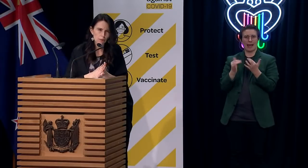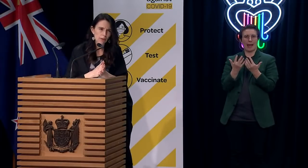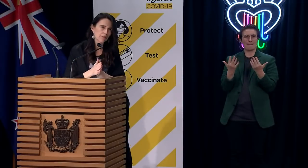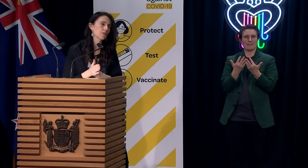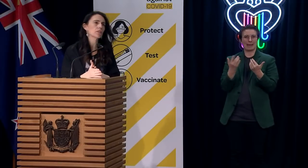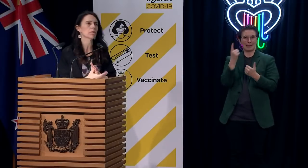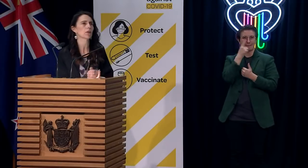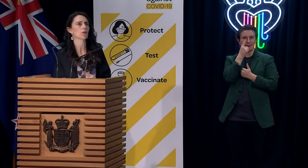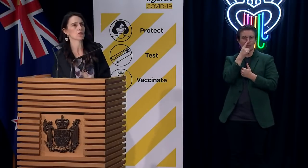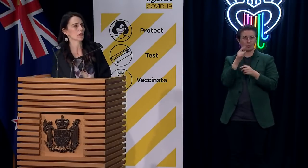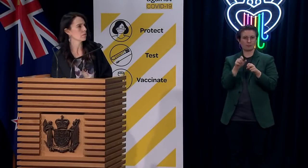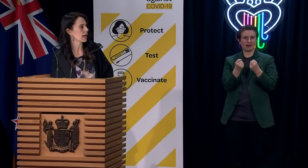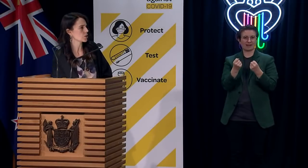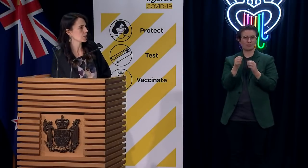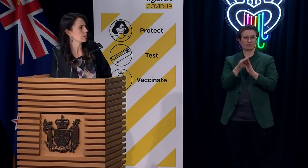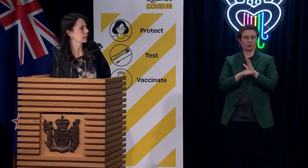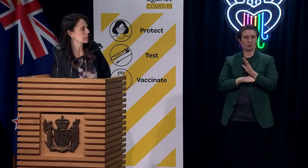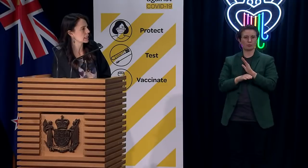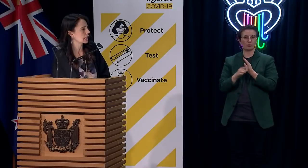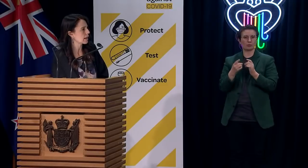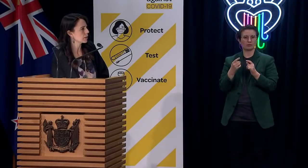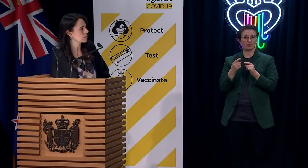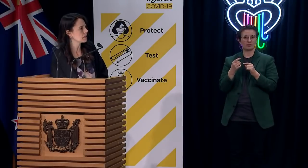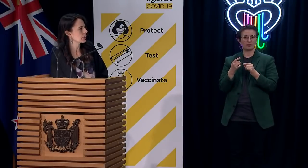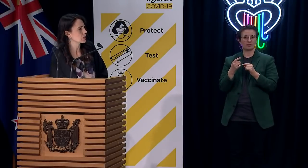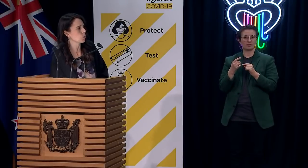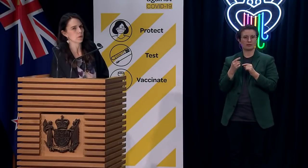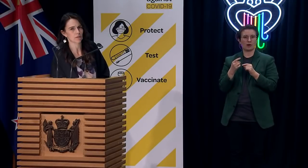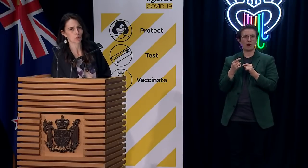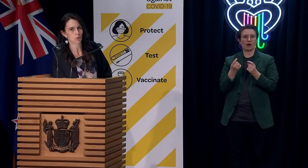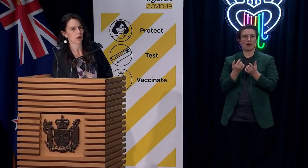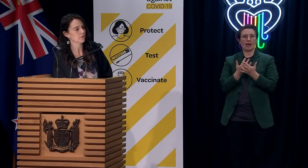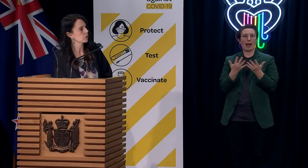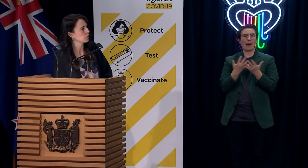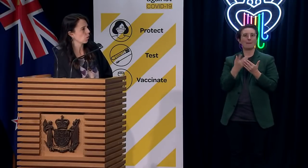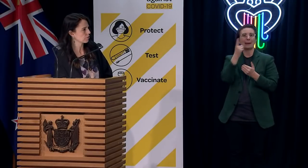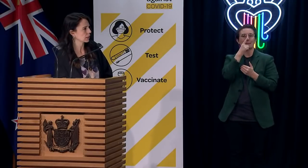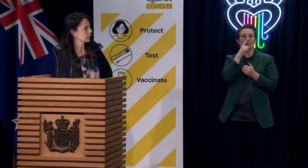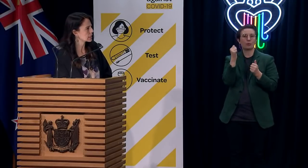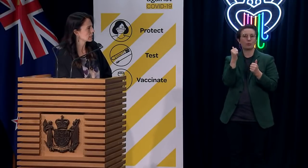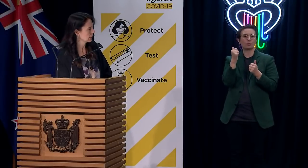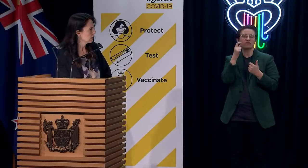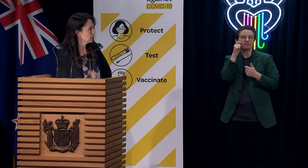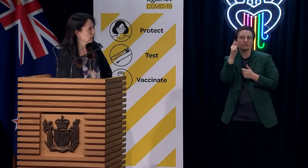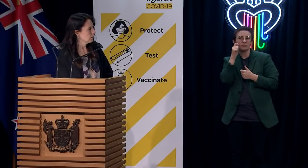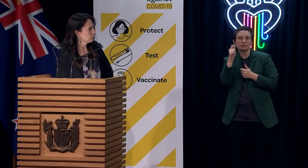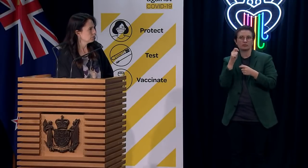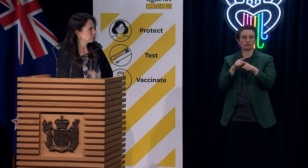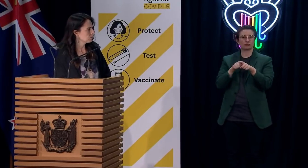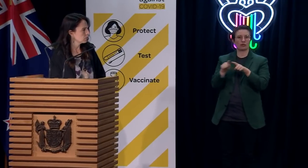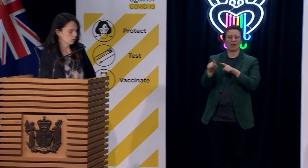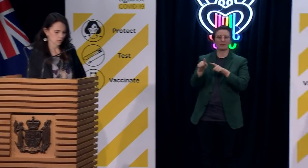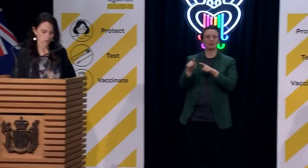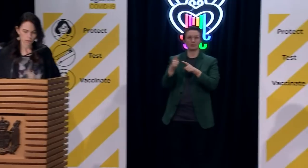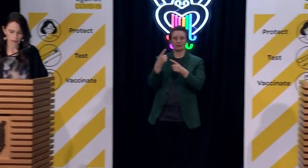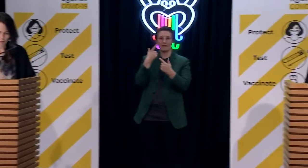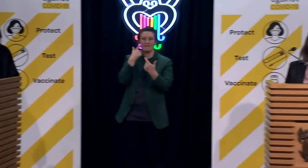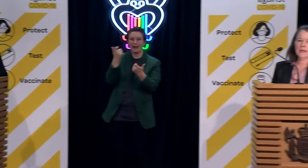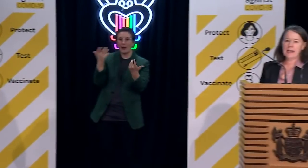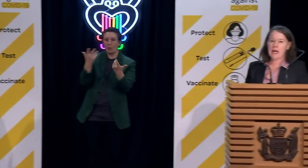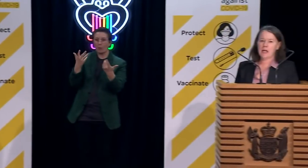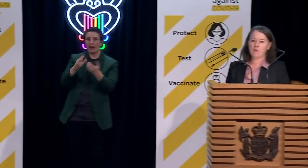I think actually if we re-reviewed some of those, that may actually be less than that, because even this week we've knocked quite a few off the list. As of this morning,